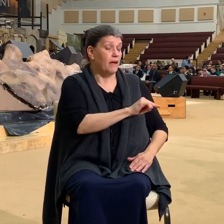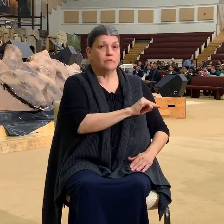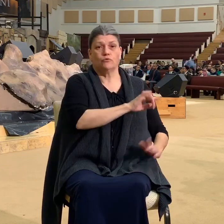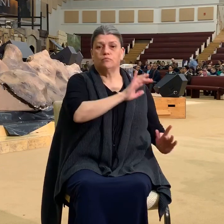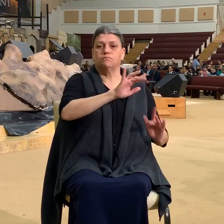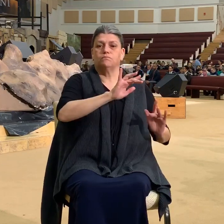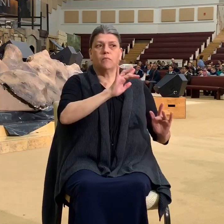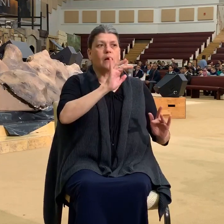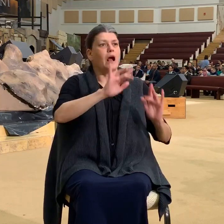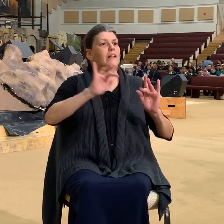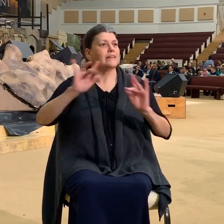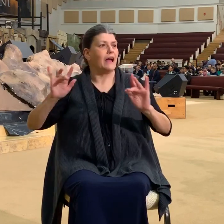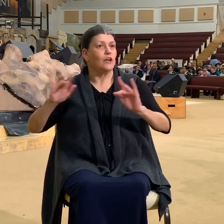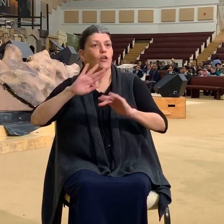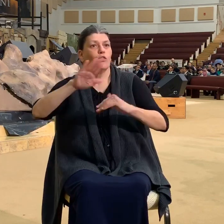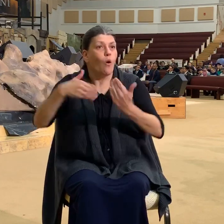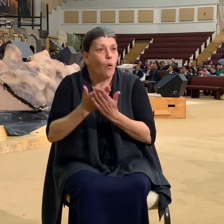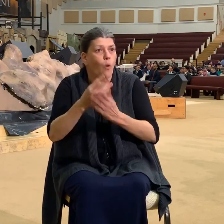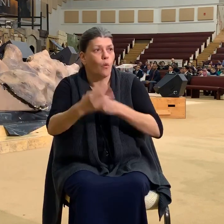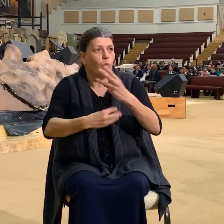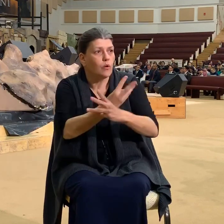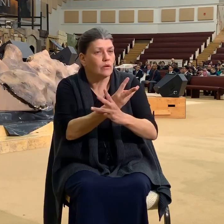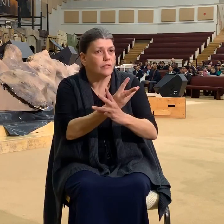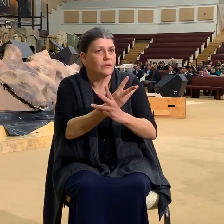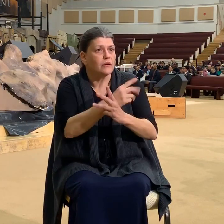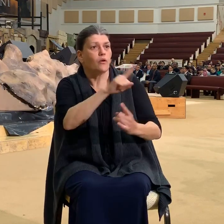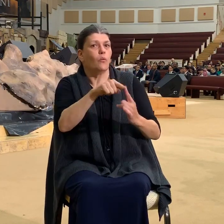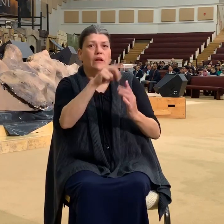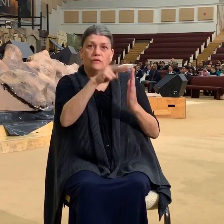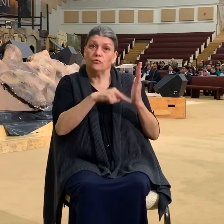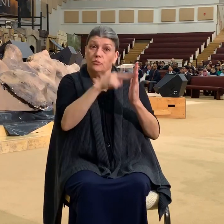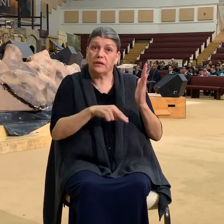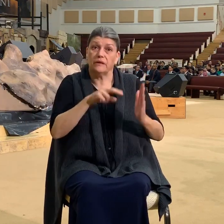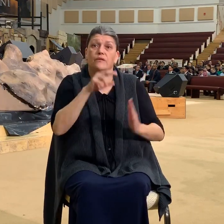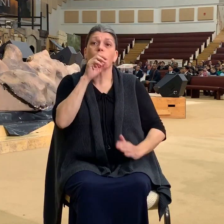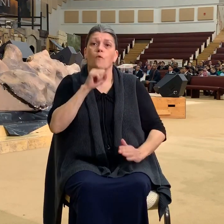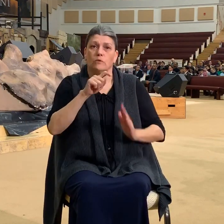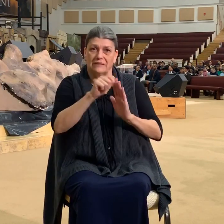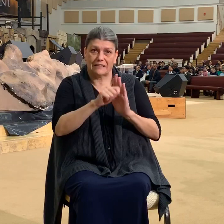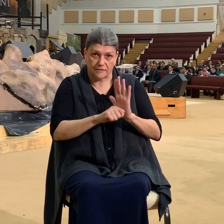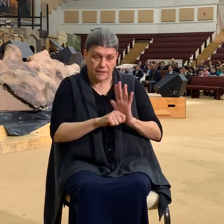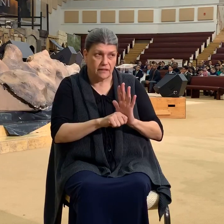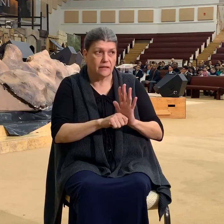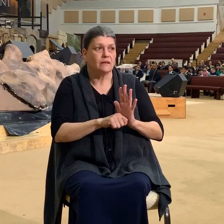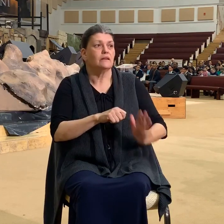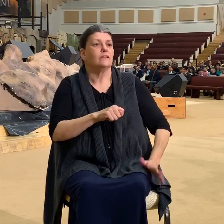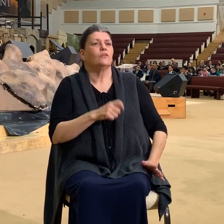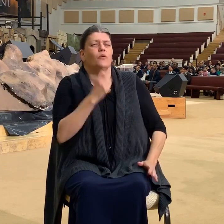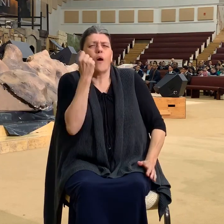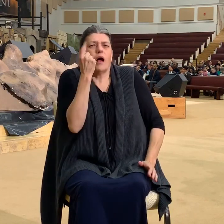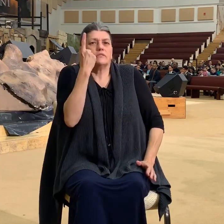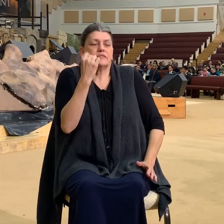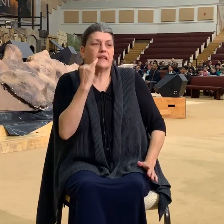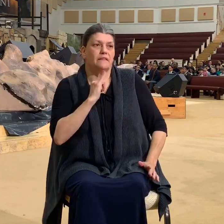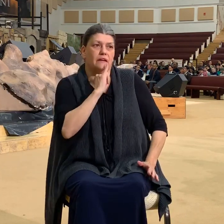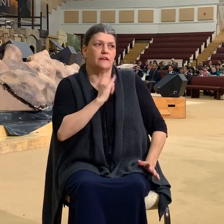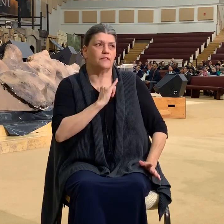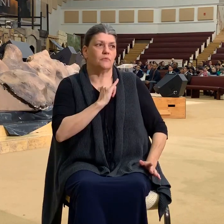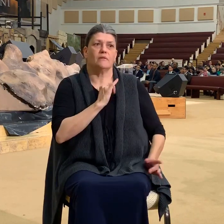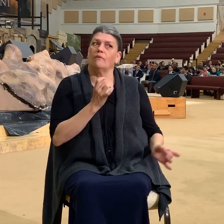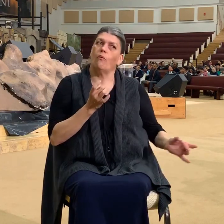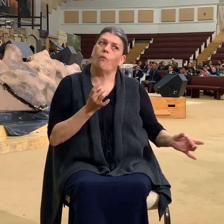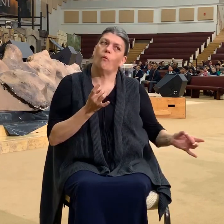And I'll have to tell you, when you read the Old Testament record, you understand that Israel miserably